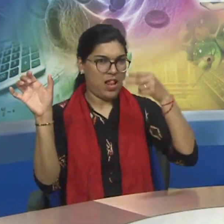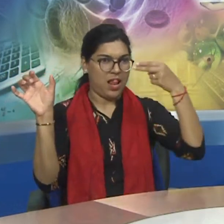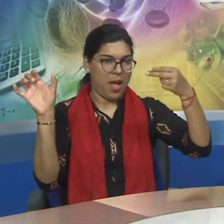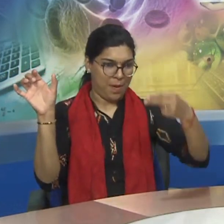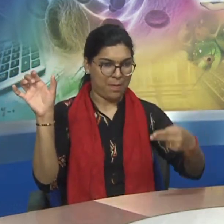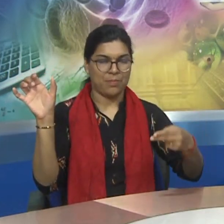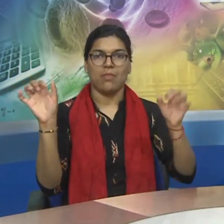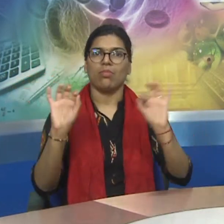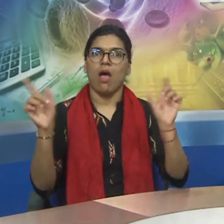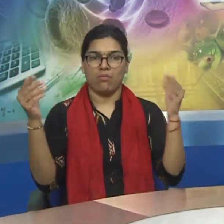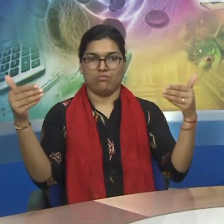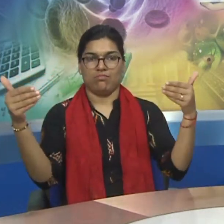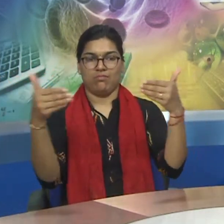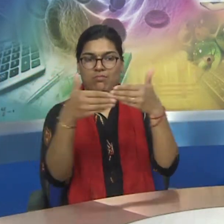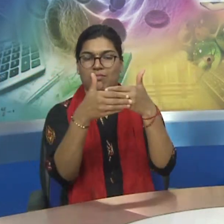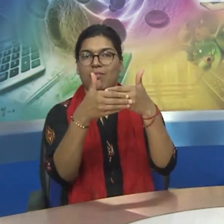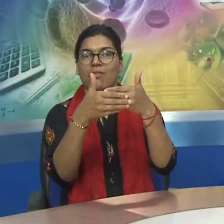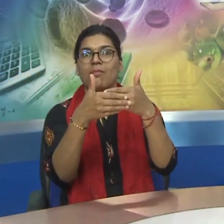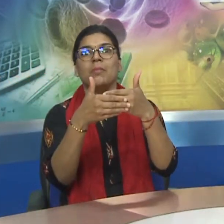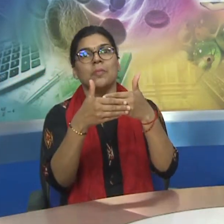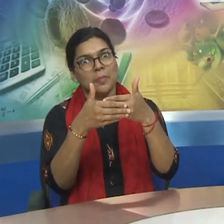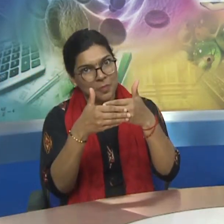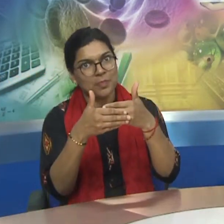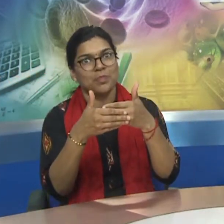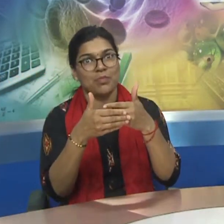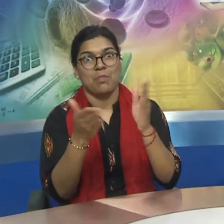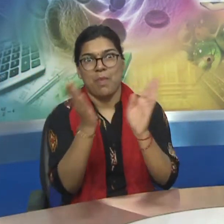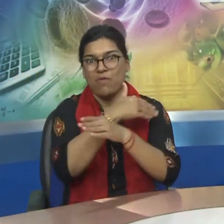don't want others to look at.